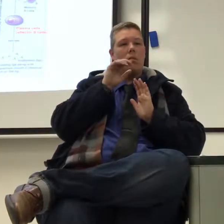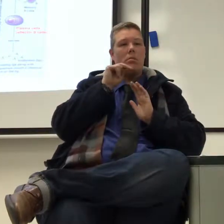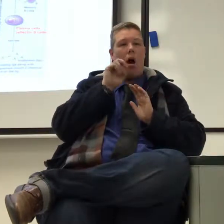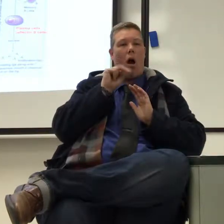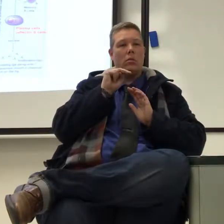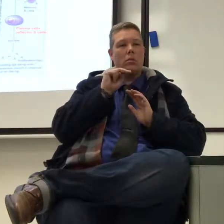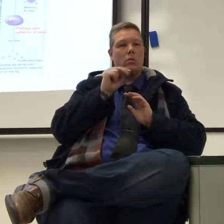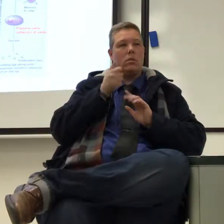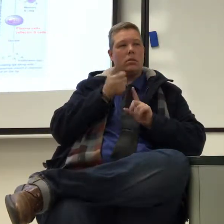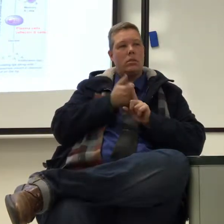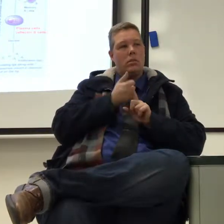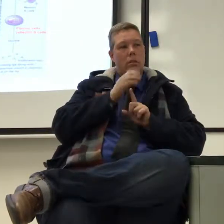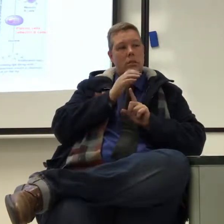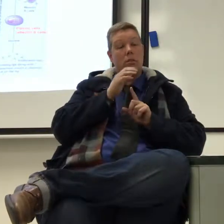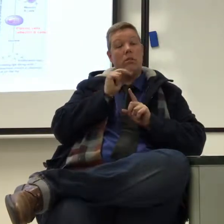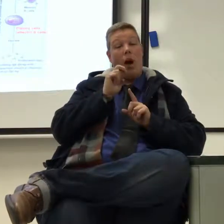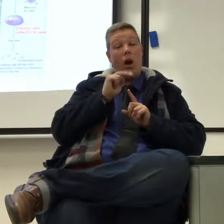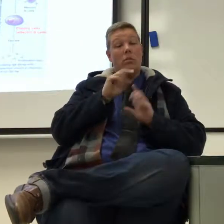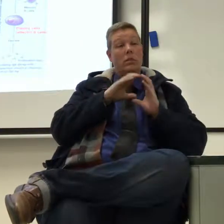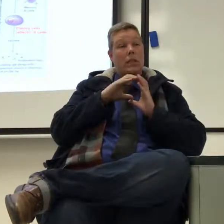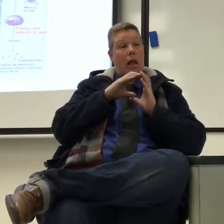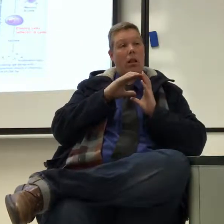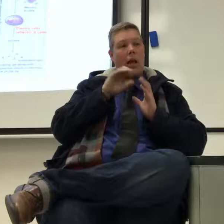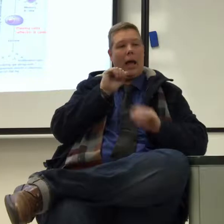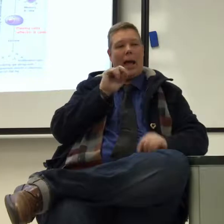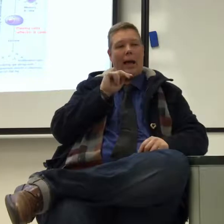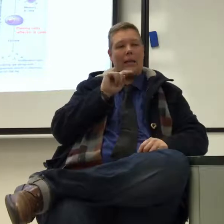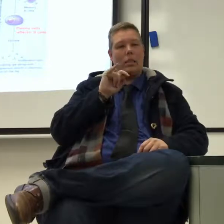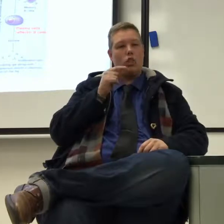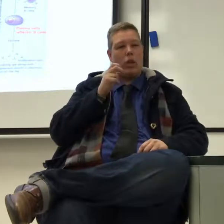the T-lips. Now, if you look at this